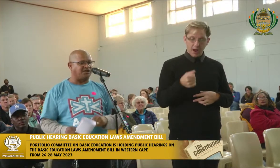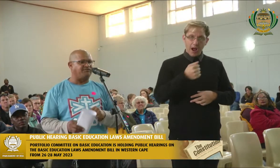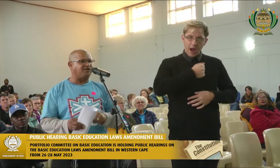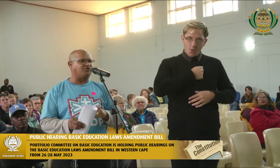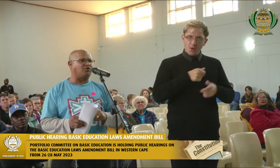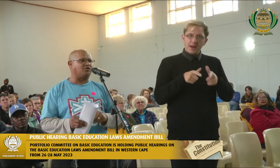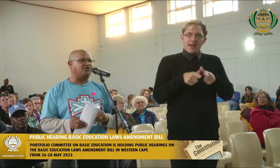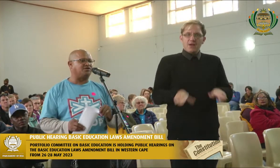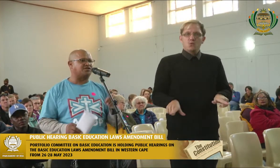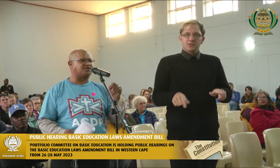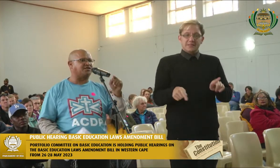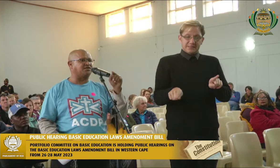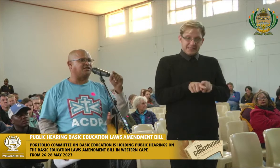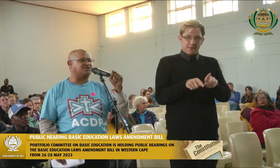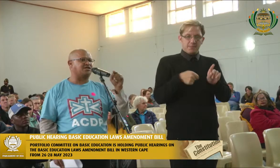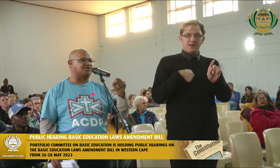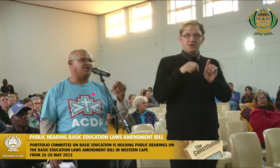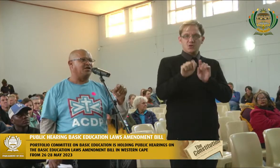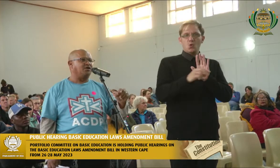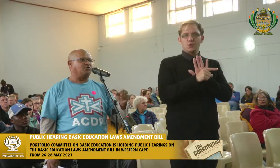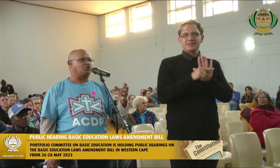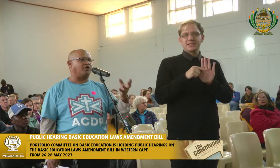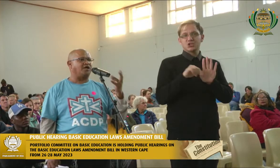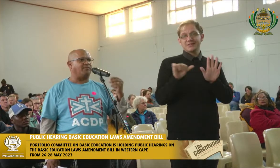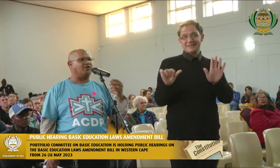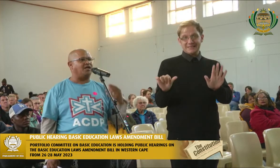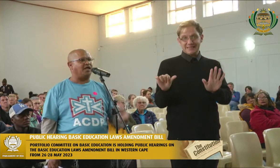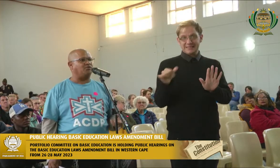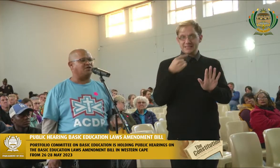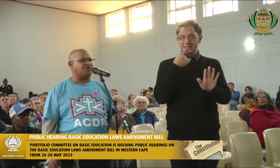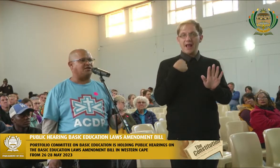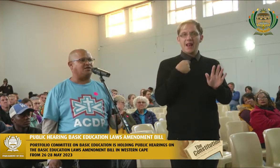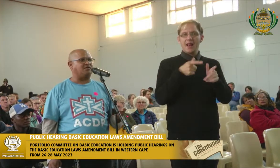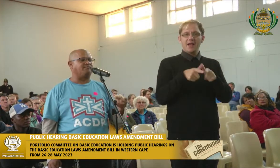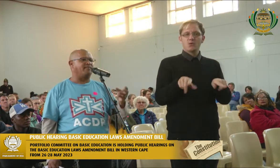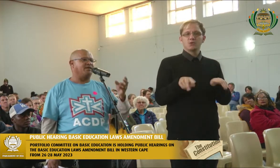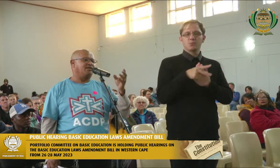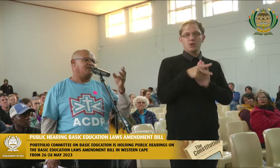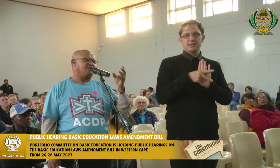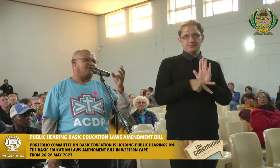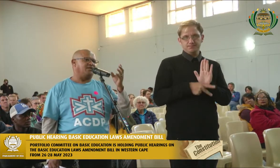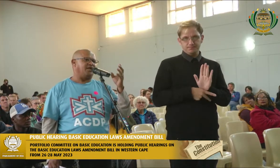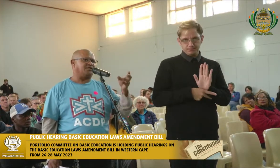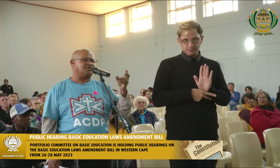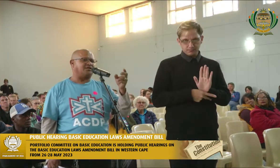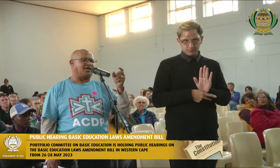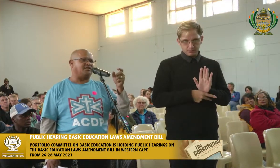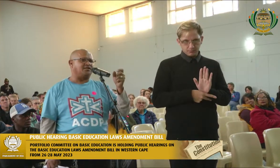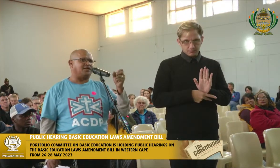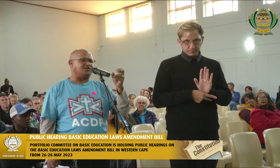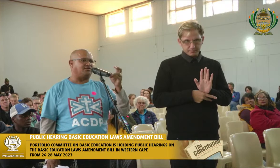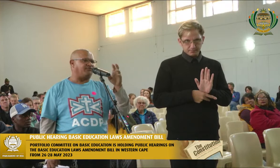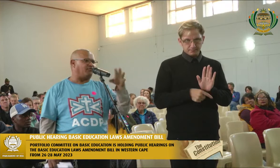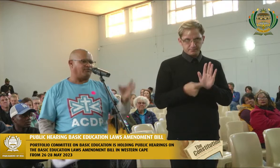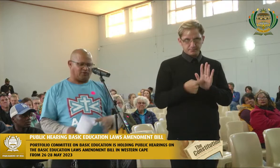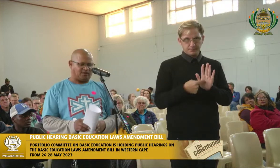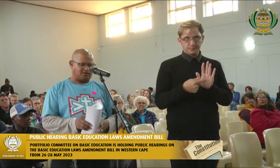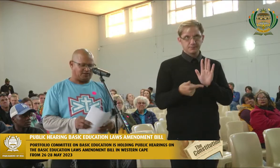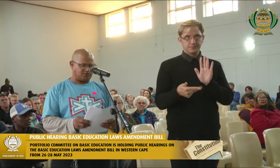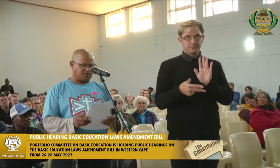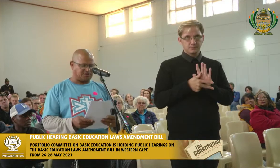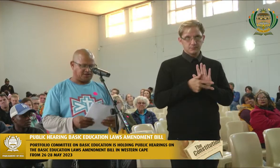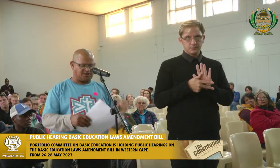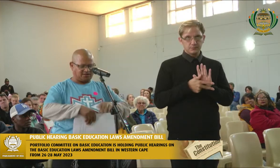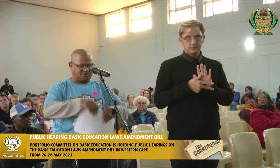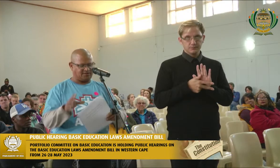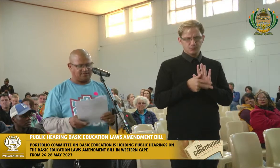language, in even in your in section 6, you're talking about a language in X